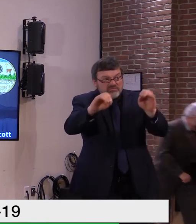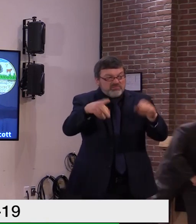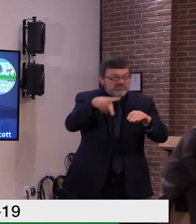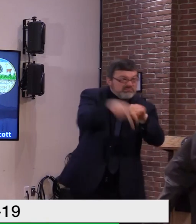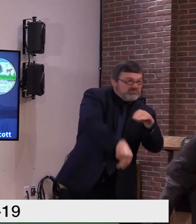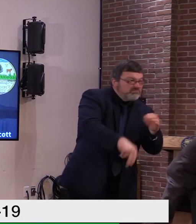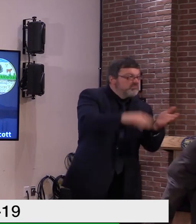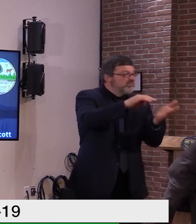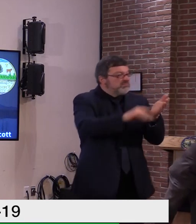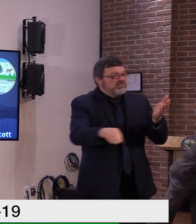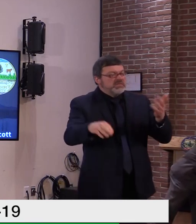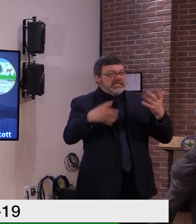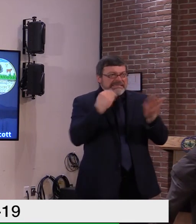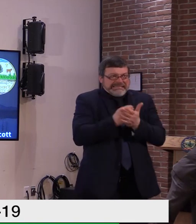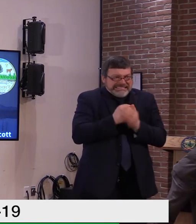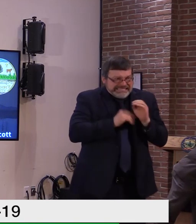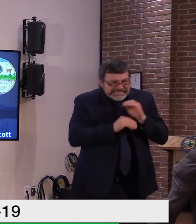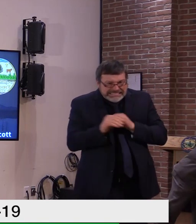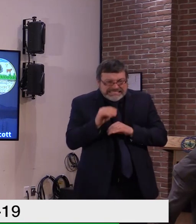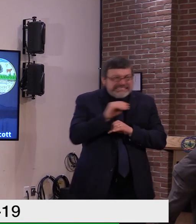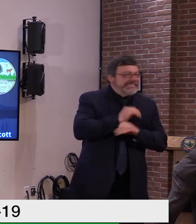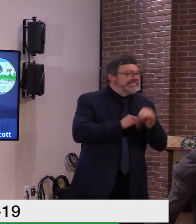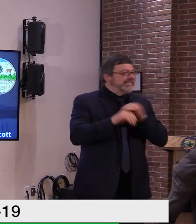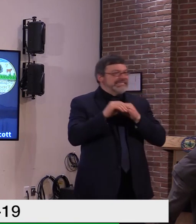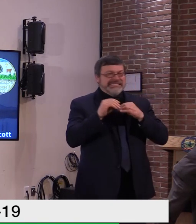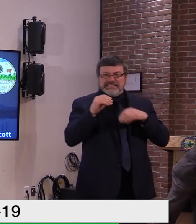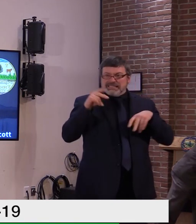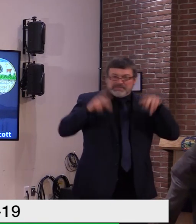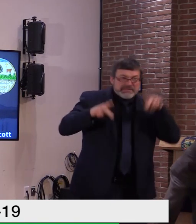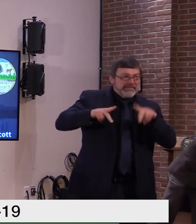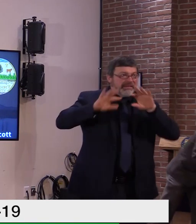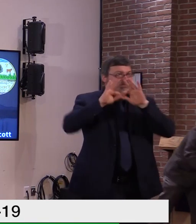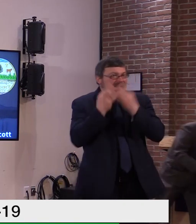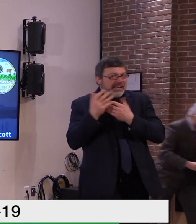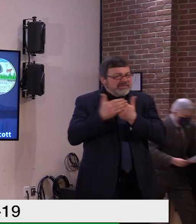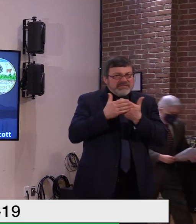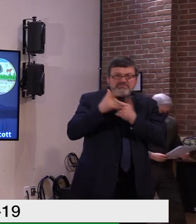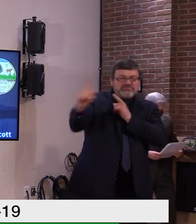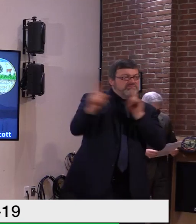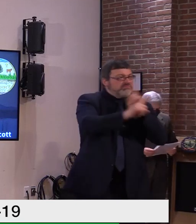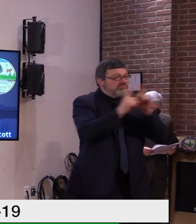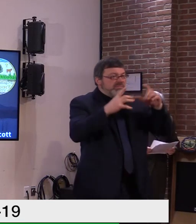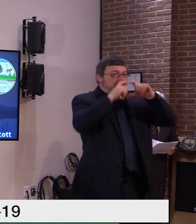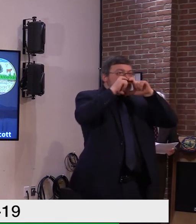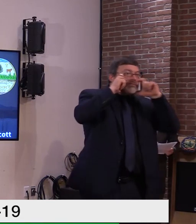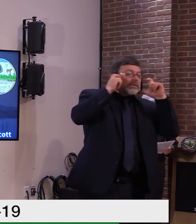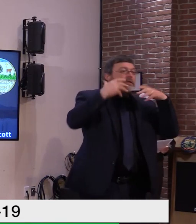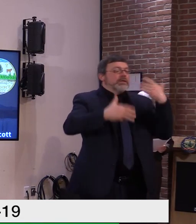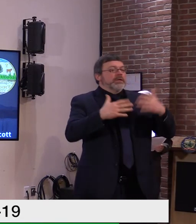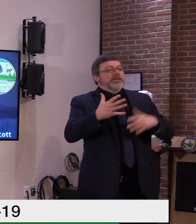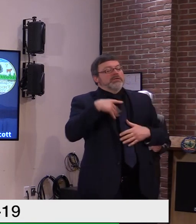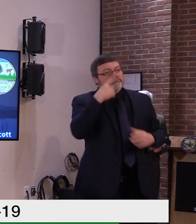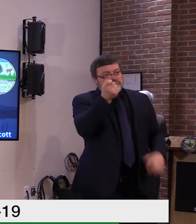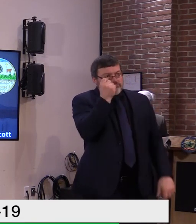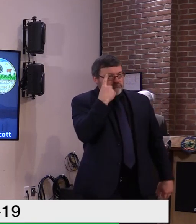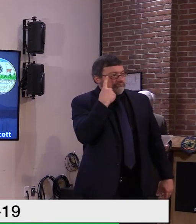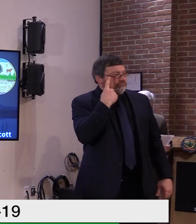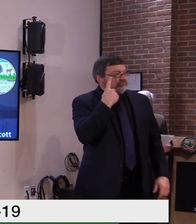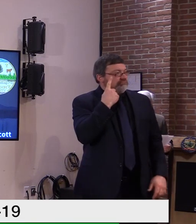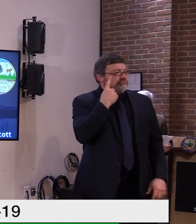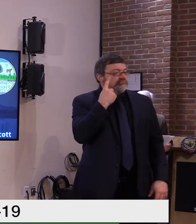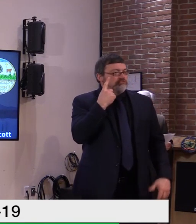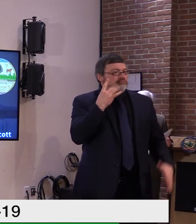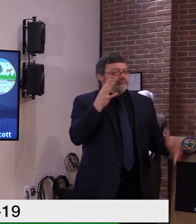But we've also come a long way. We've celebrated our healthcare heroes and others on the front lines. We've been able to